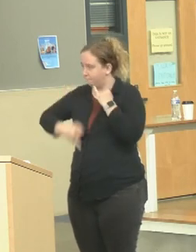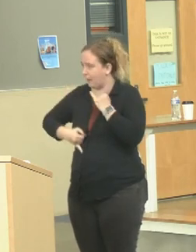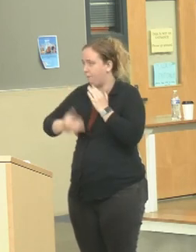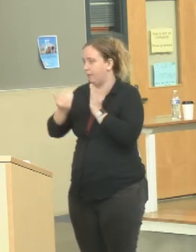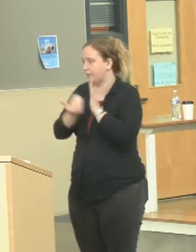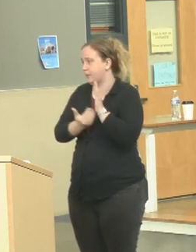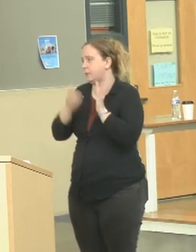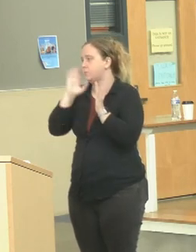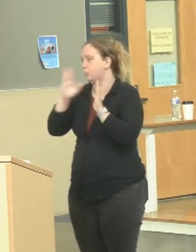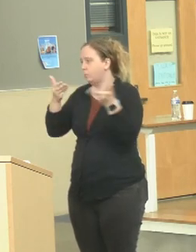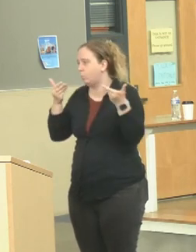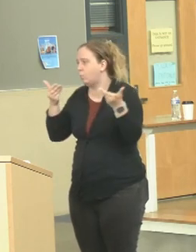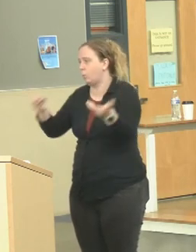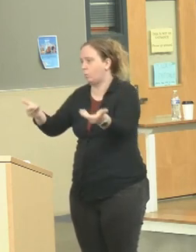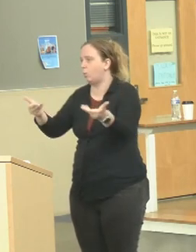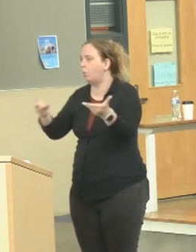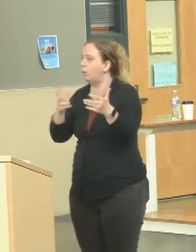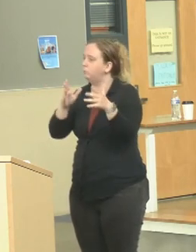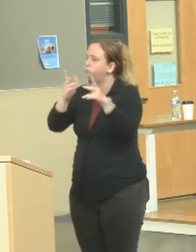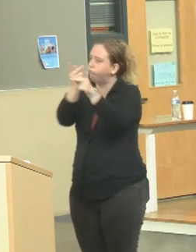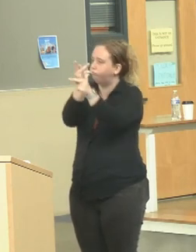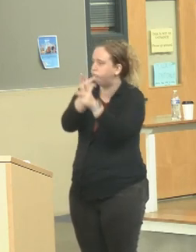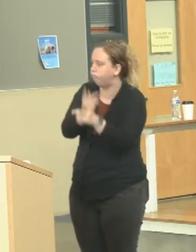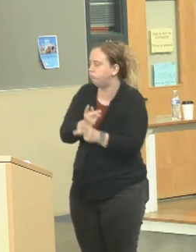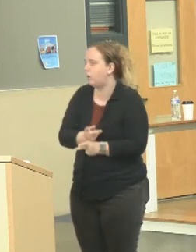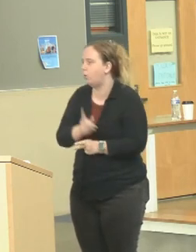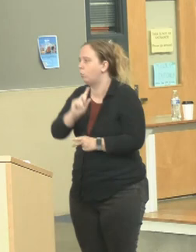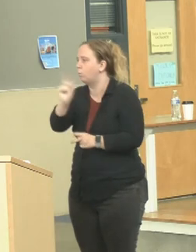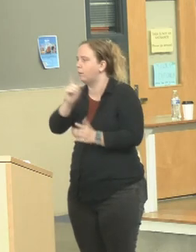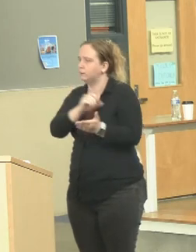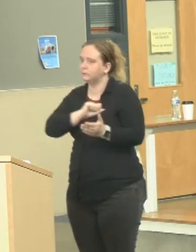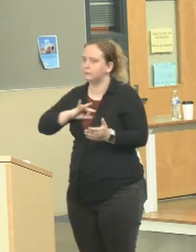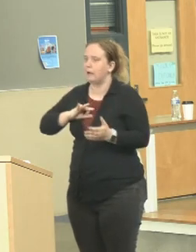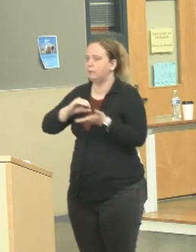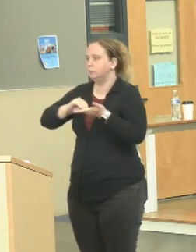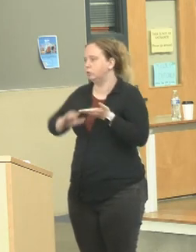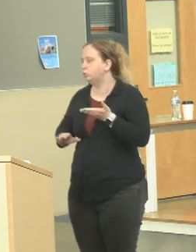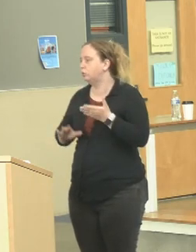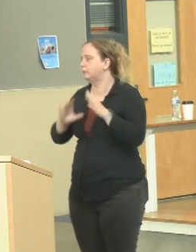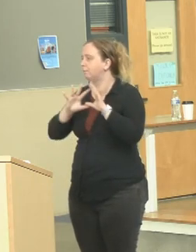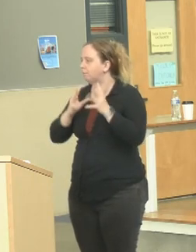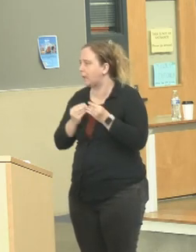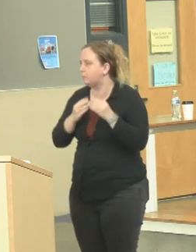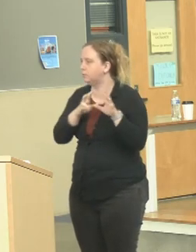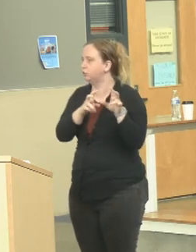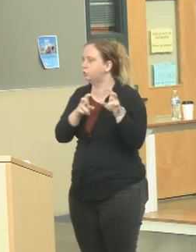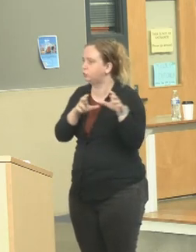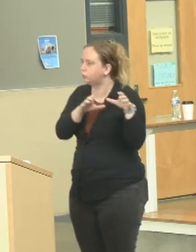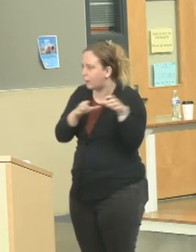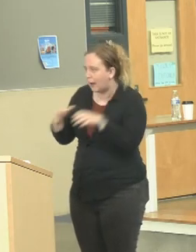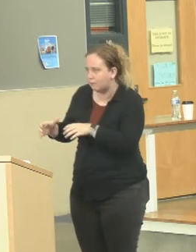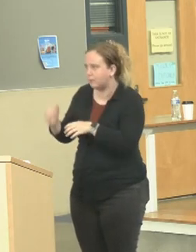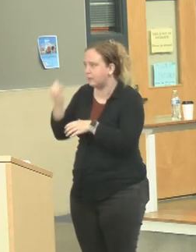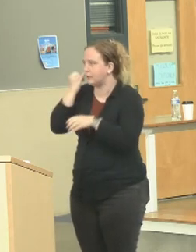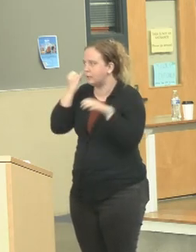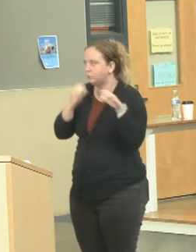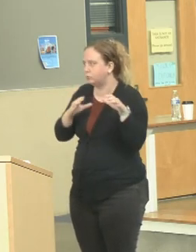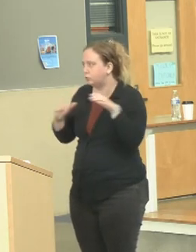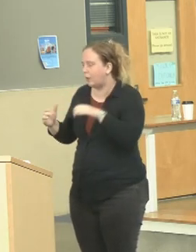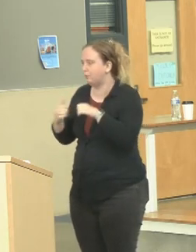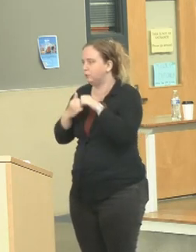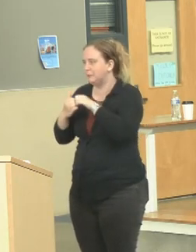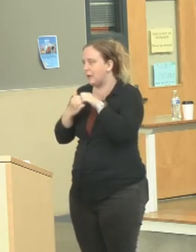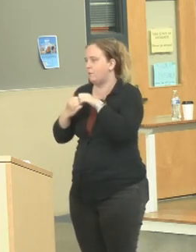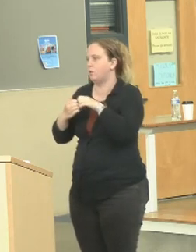where staff, students, and families are traveling and if they're able to travel together. As far as transportation goes, we are not changing our walk zones, we're